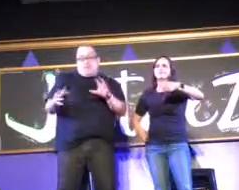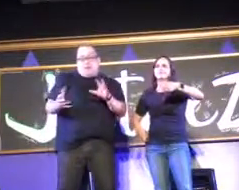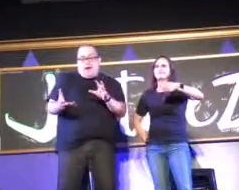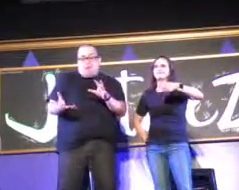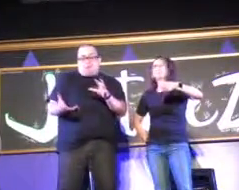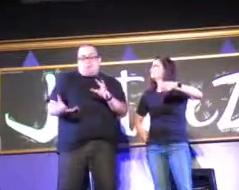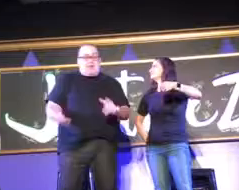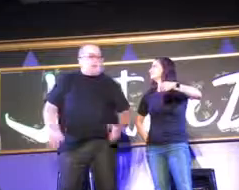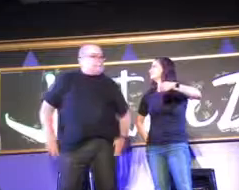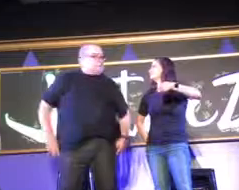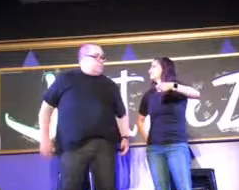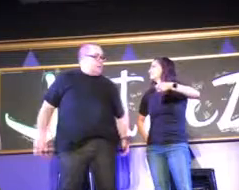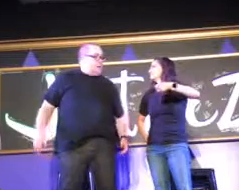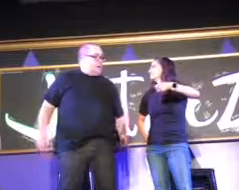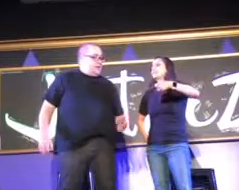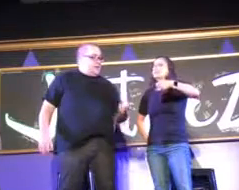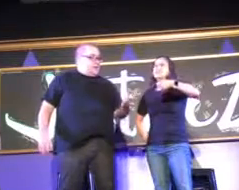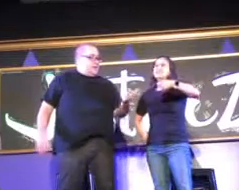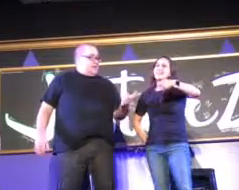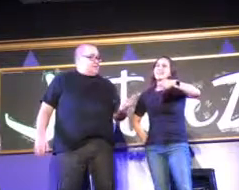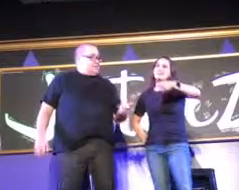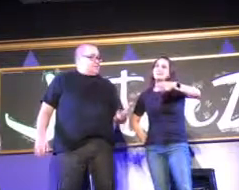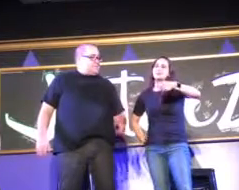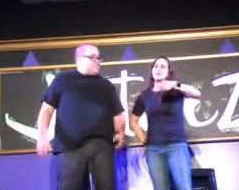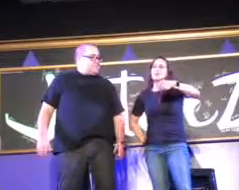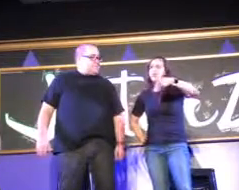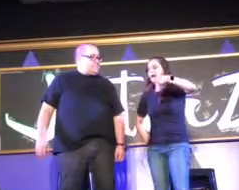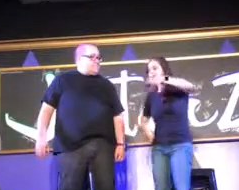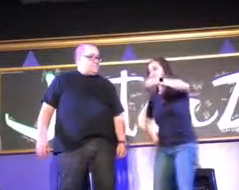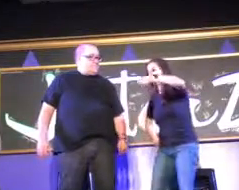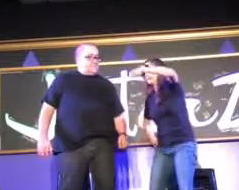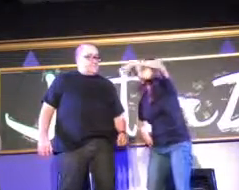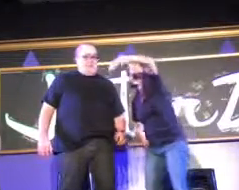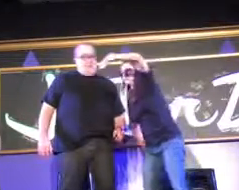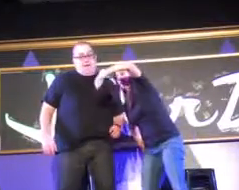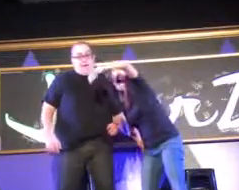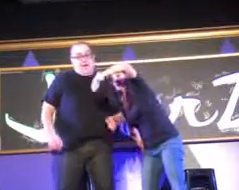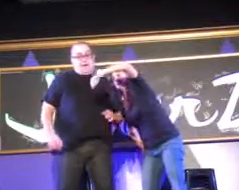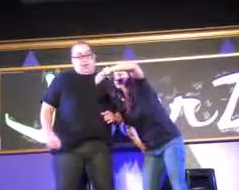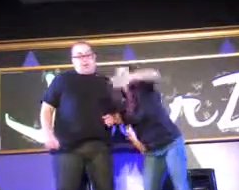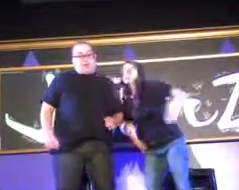out of some flour and some water. And they had to sweep the flour off the floor. And they had to cook.